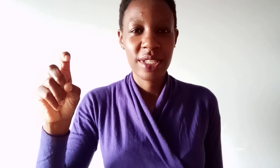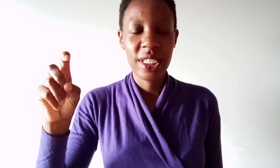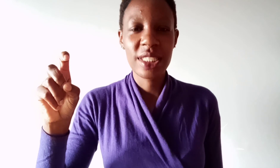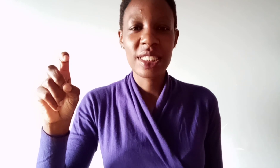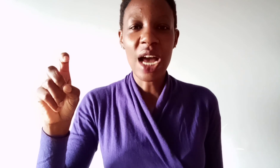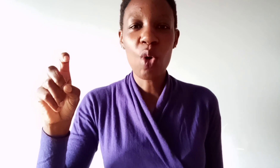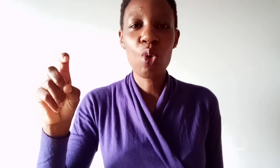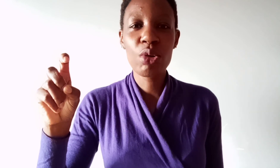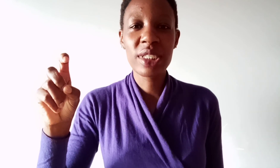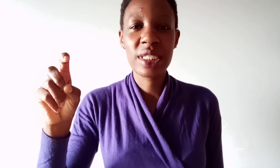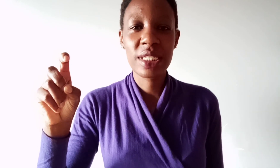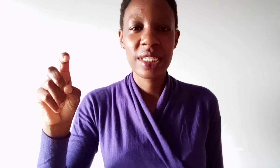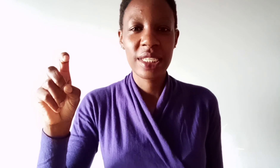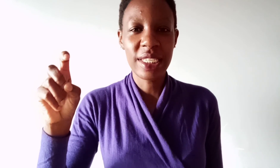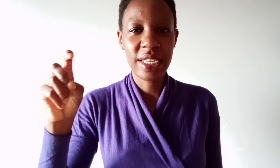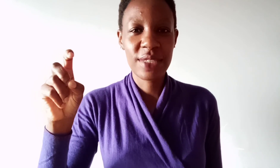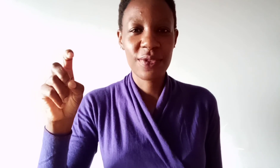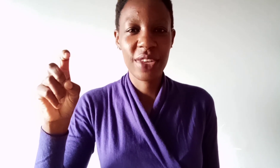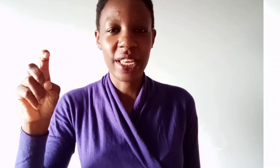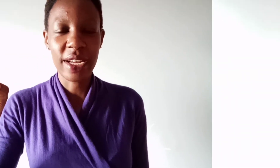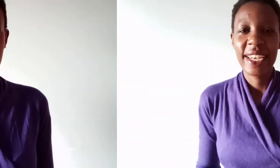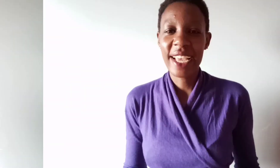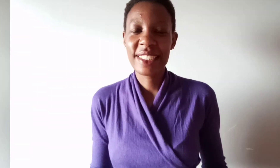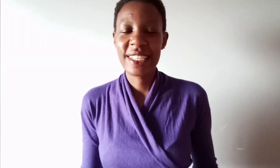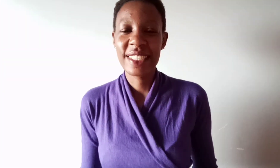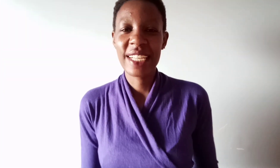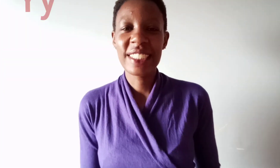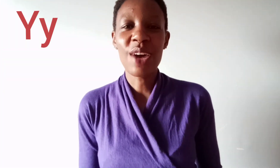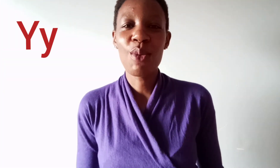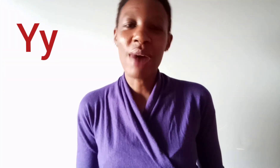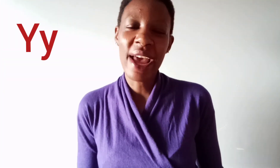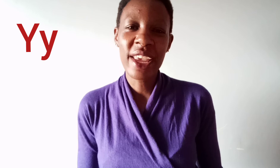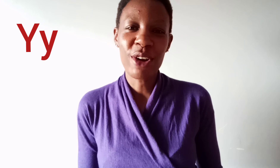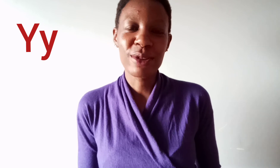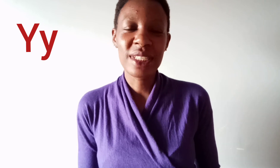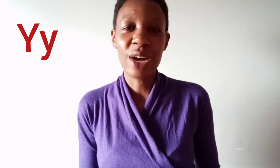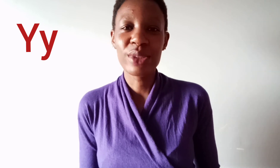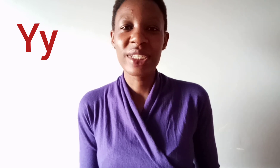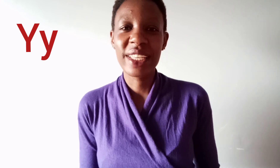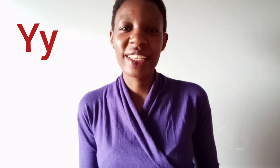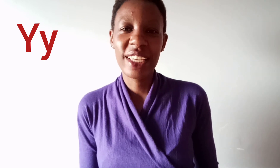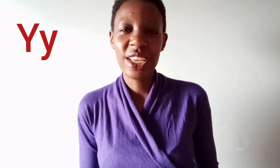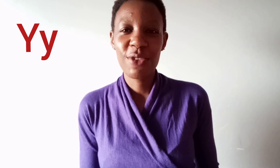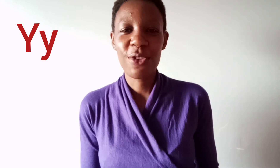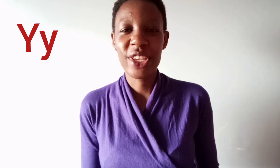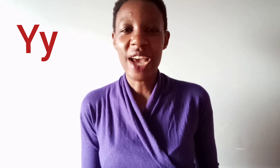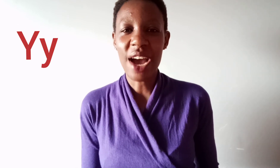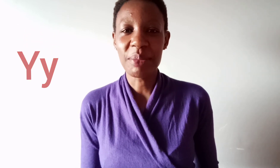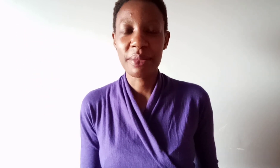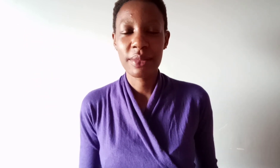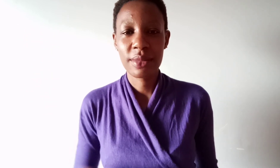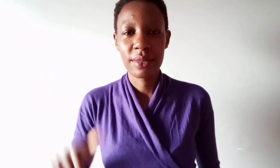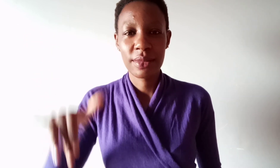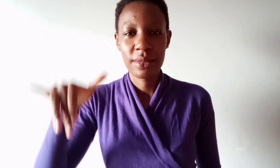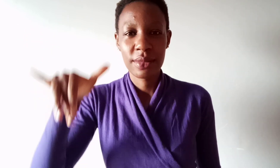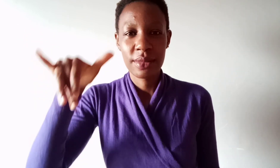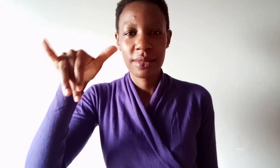It's a hooked index finger. Next is letter Y or sound Y for yam.